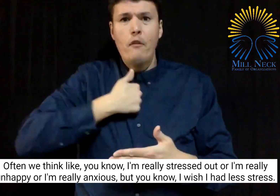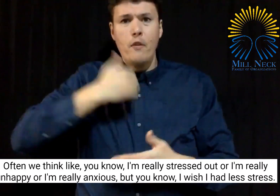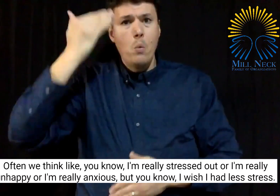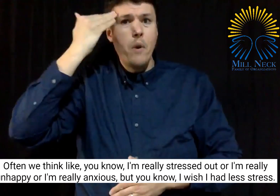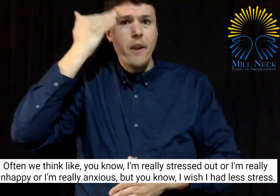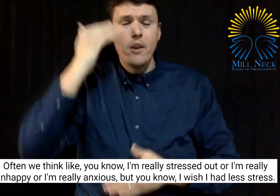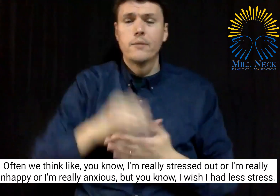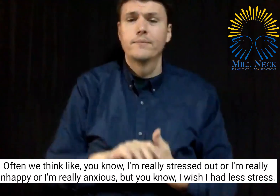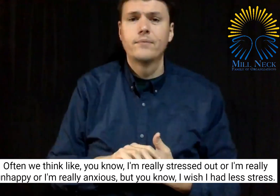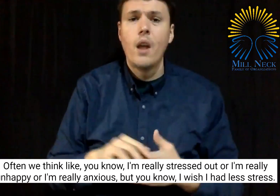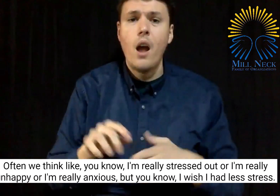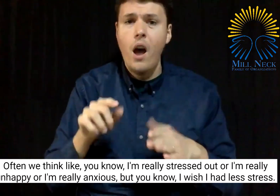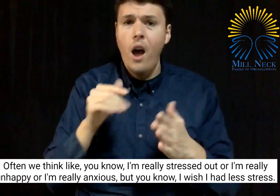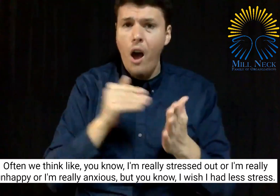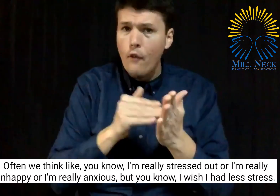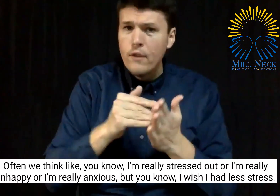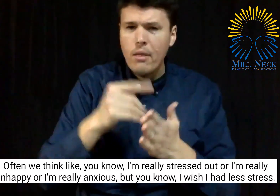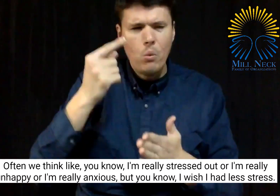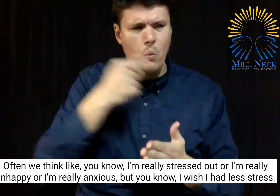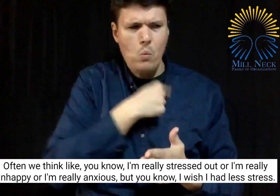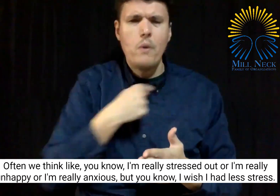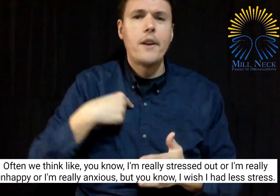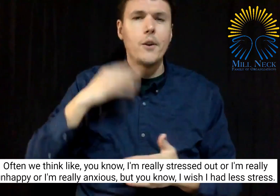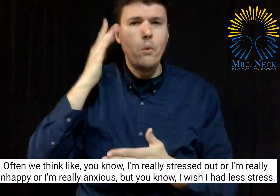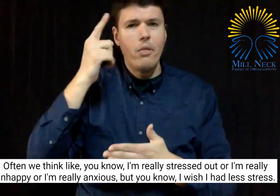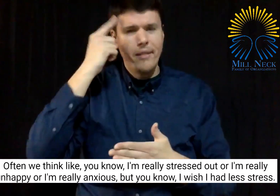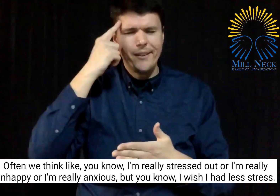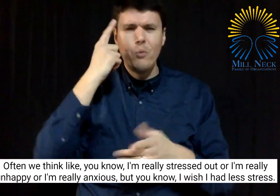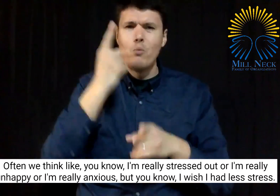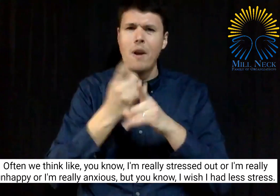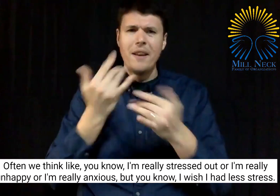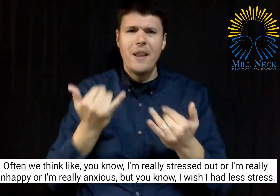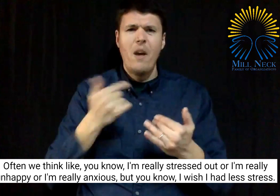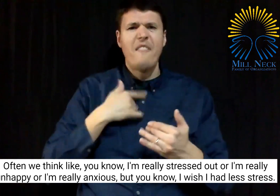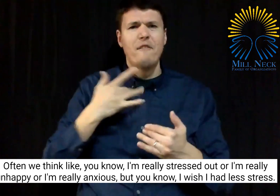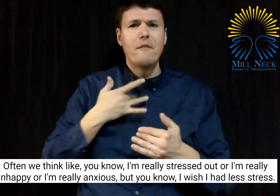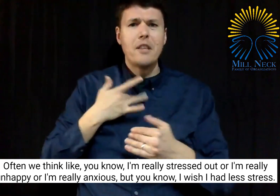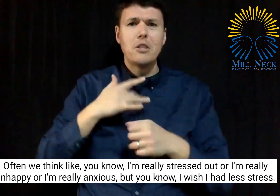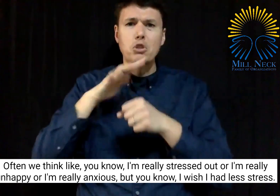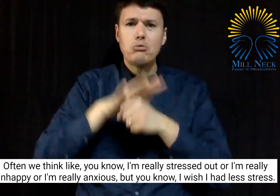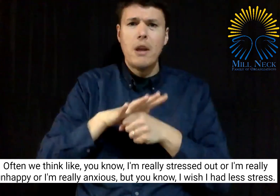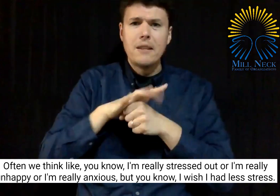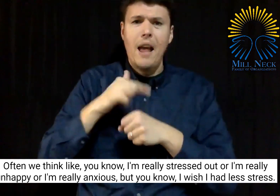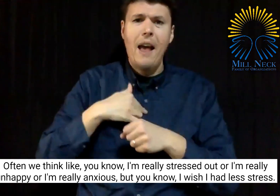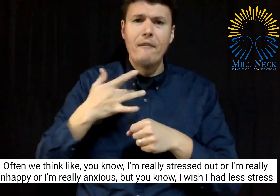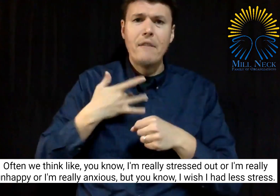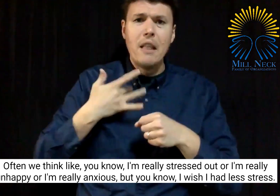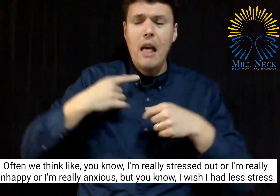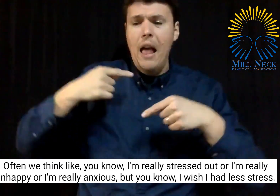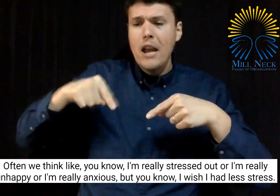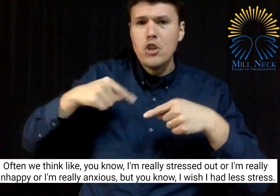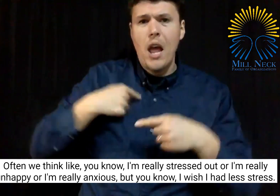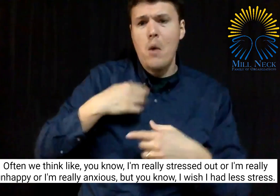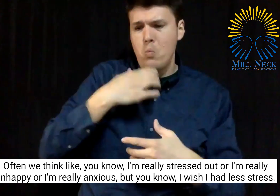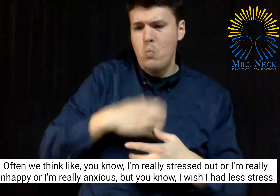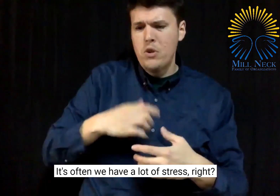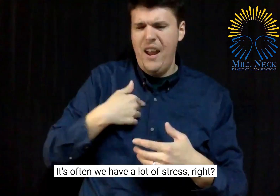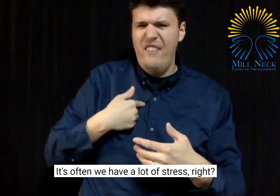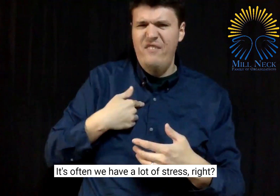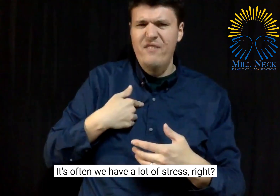like, I'm really stressed out, or I'm really unhappy, or I'm really anxious, but, I wish I had less stress. It's often